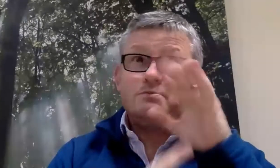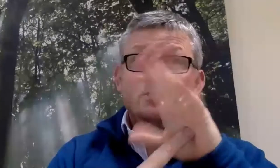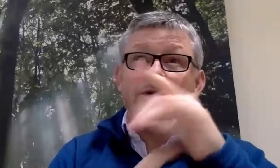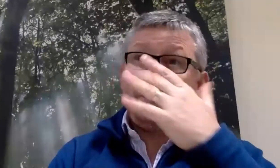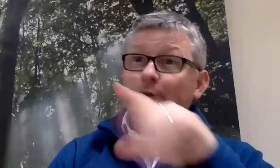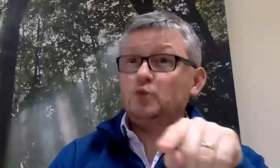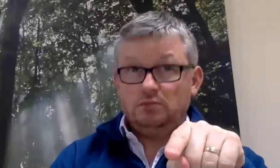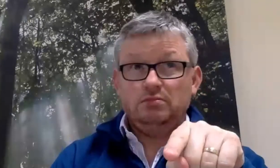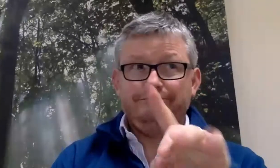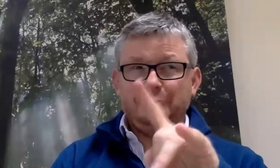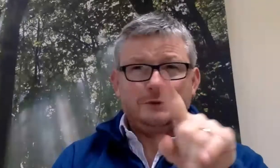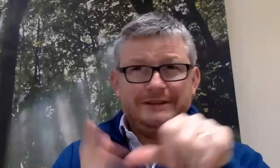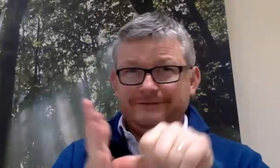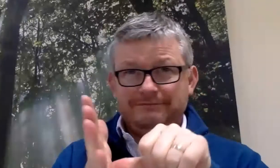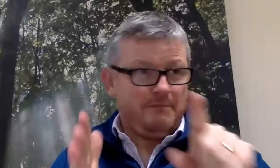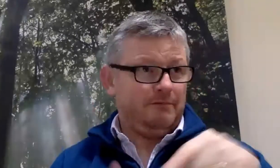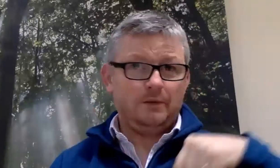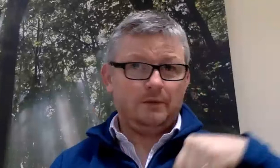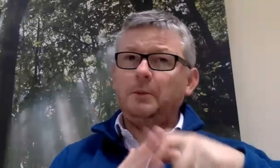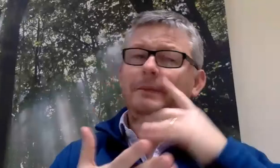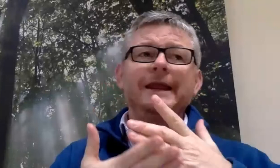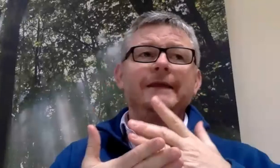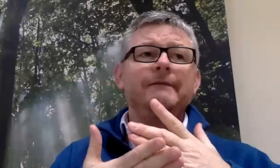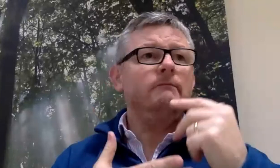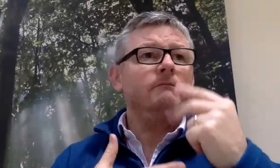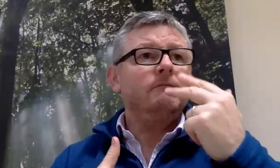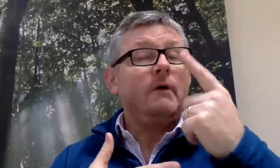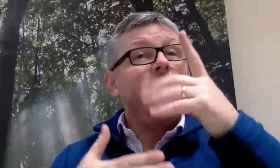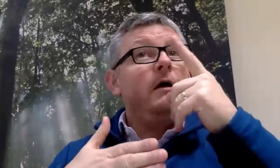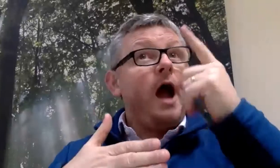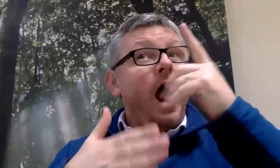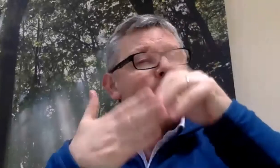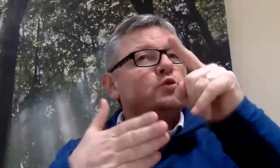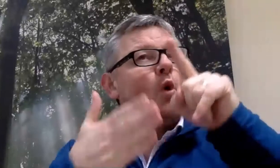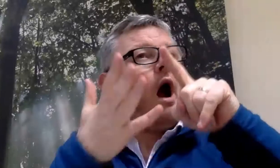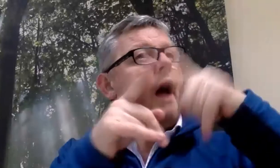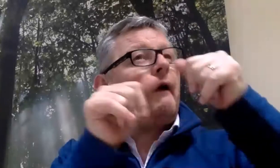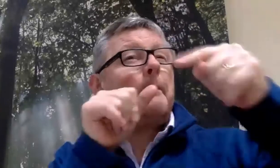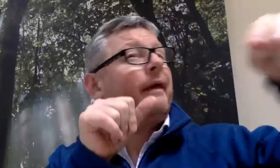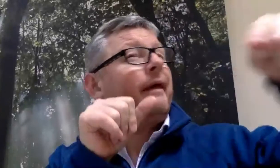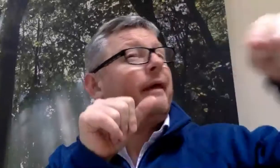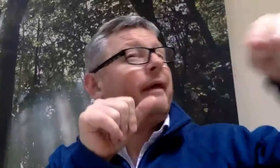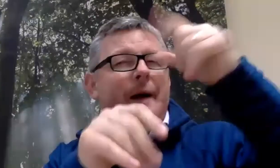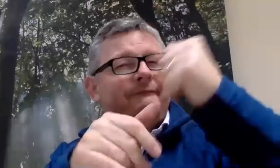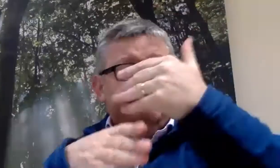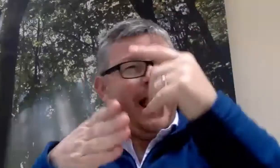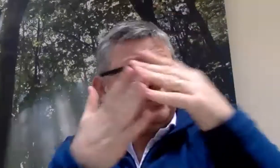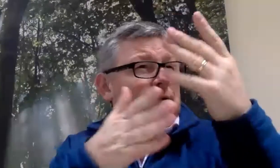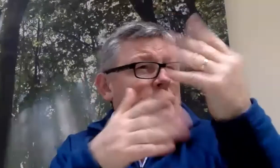Yes, I think attitudes are societies and key, aren't they? As you say, people think of it as a problem or as a difficulty,